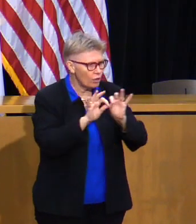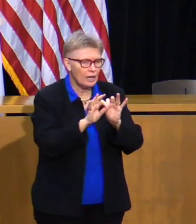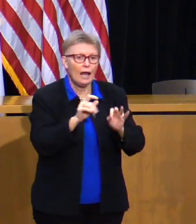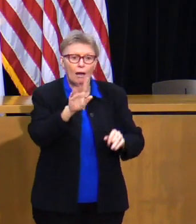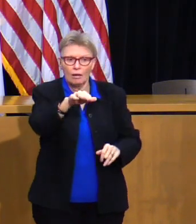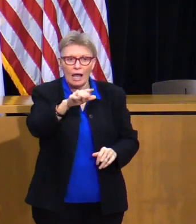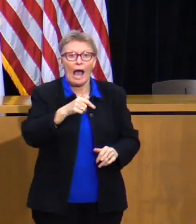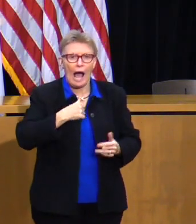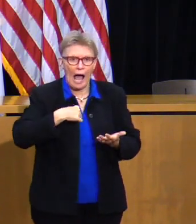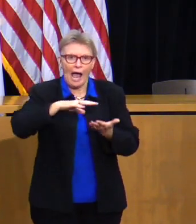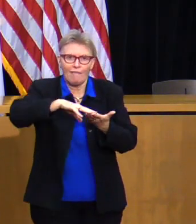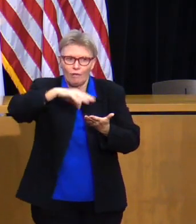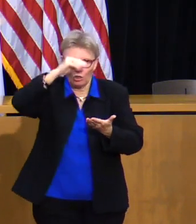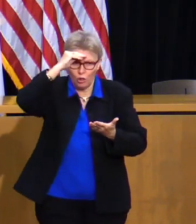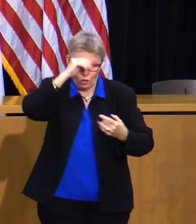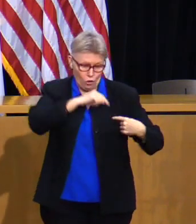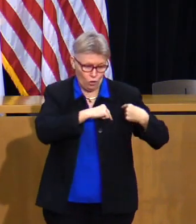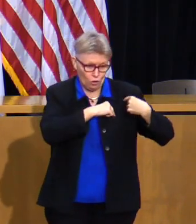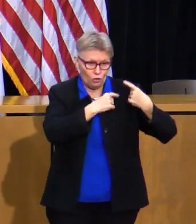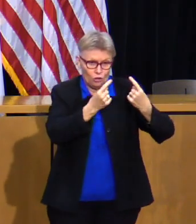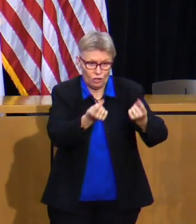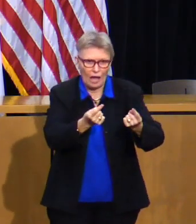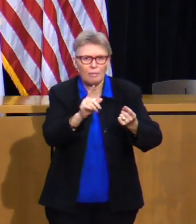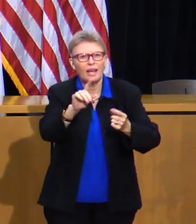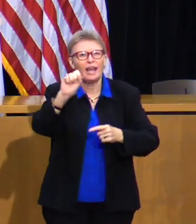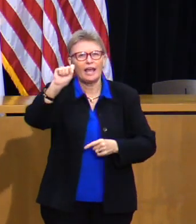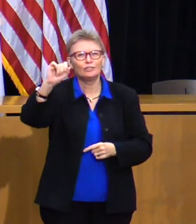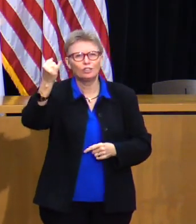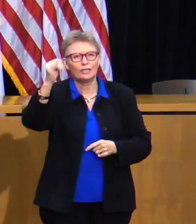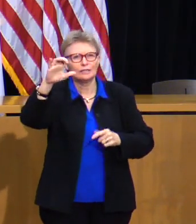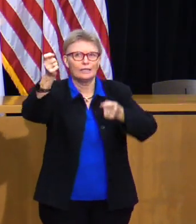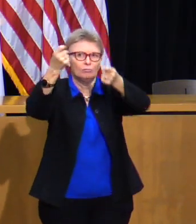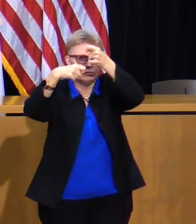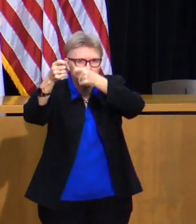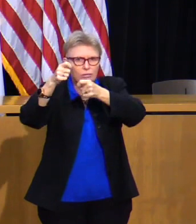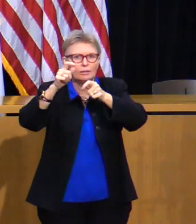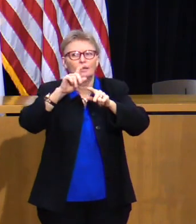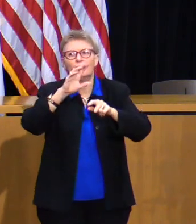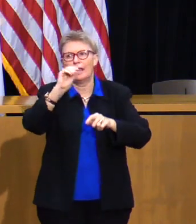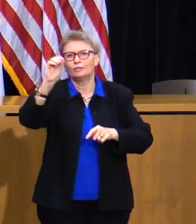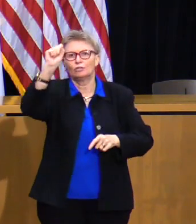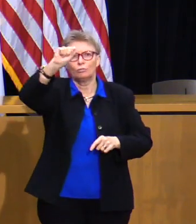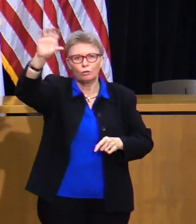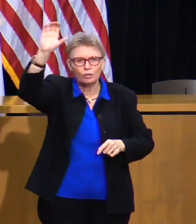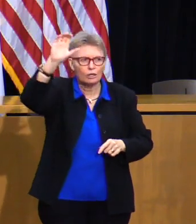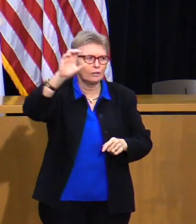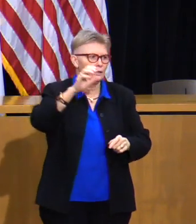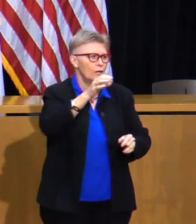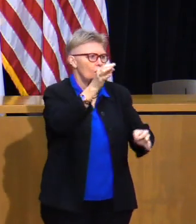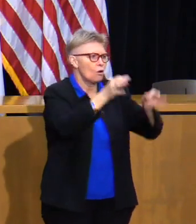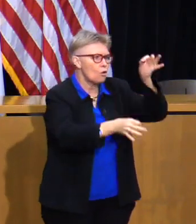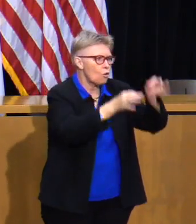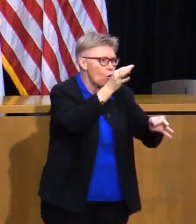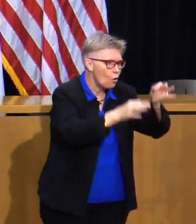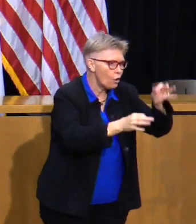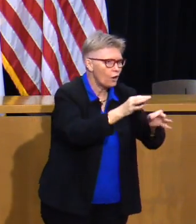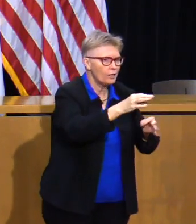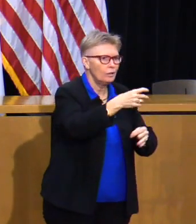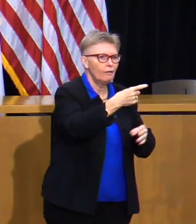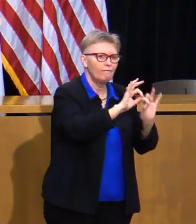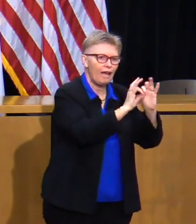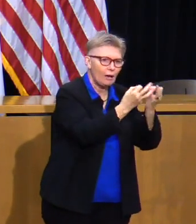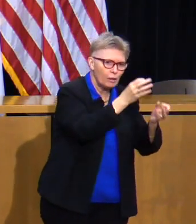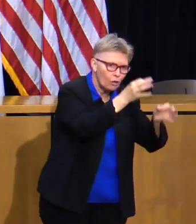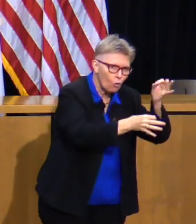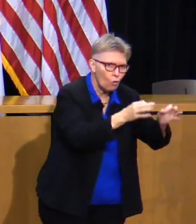nothing about this process, not just the SJC process, but the Superior Court process, the Probate and Family Court process, the Juvenile Court